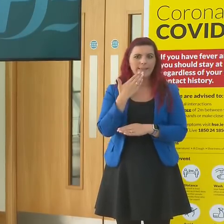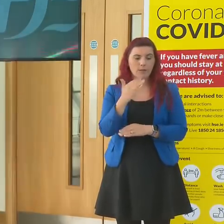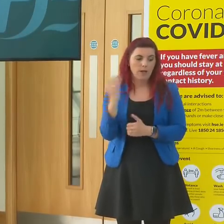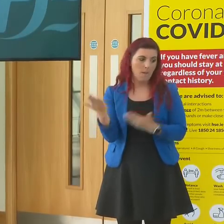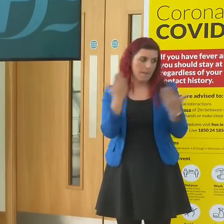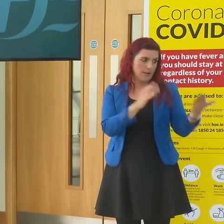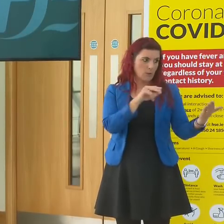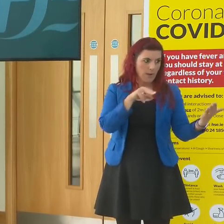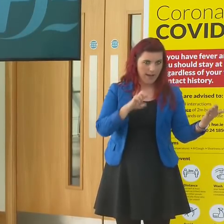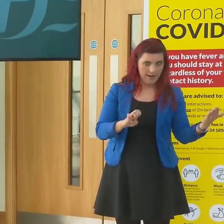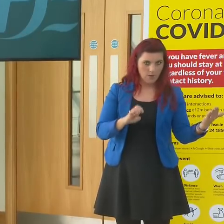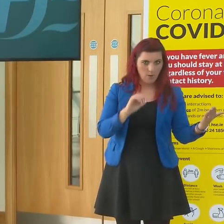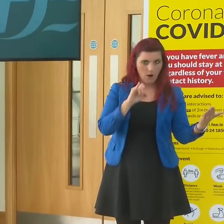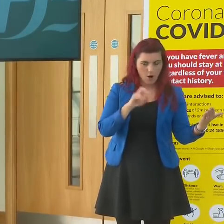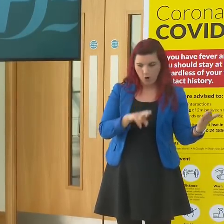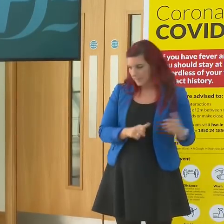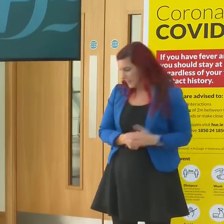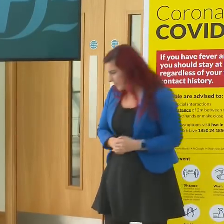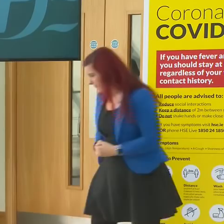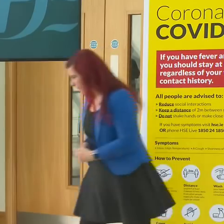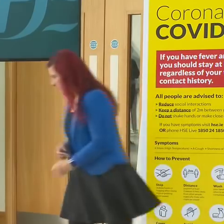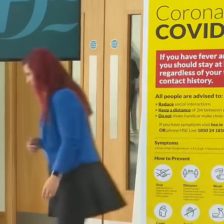pass across to my colleague, Anne O'Connor.